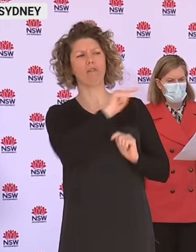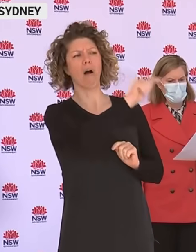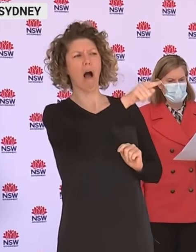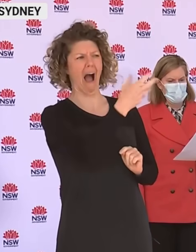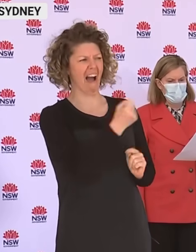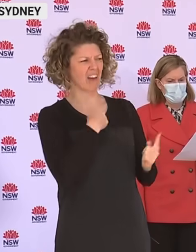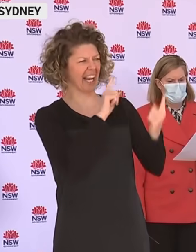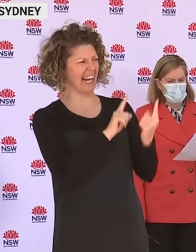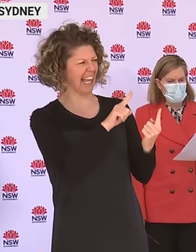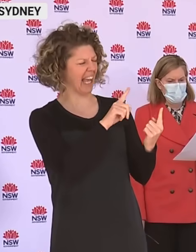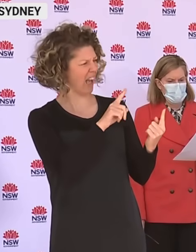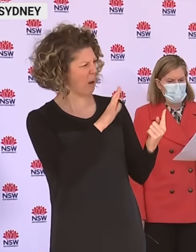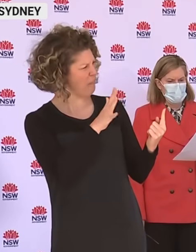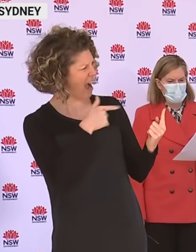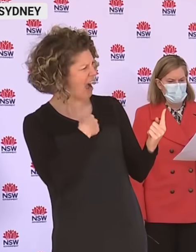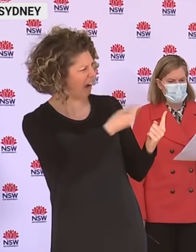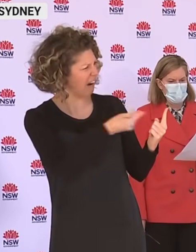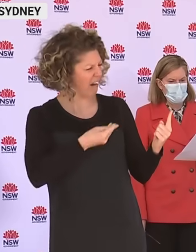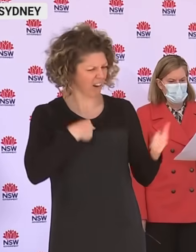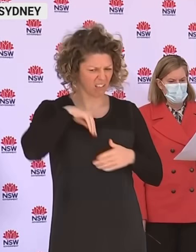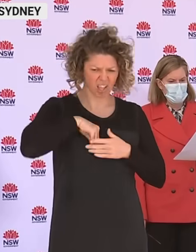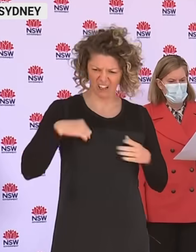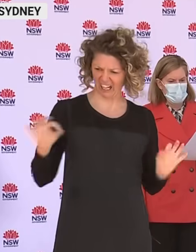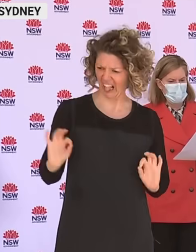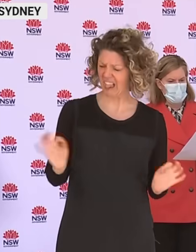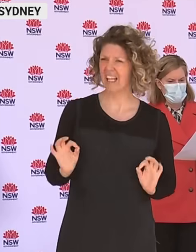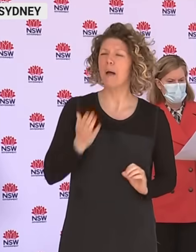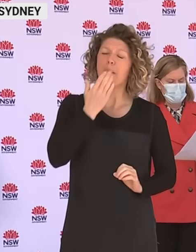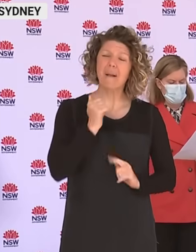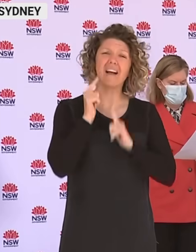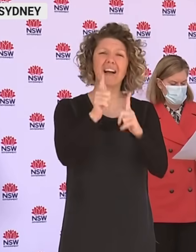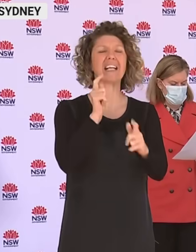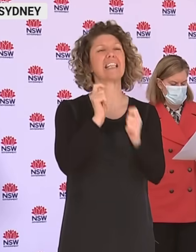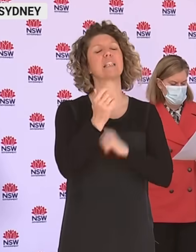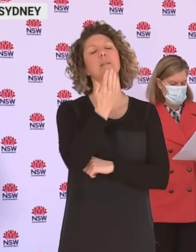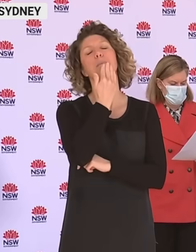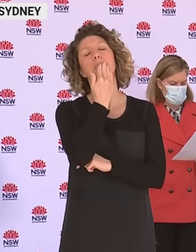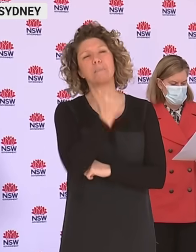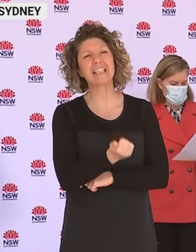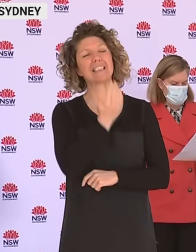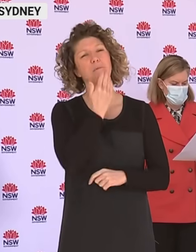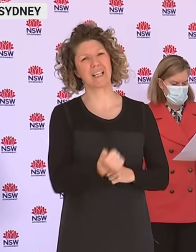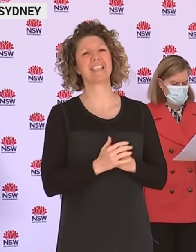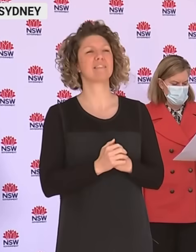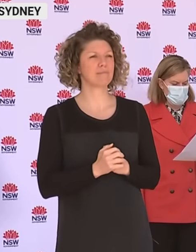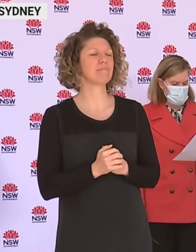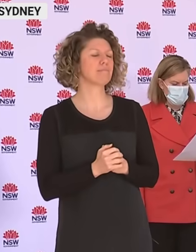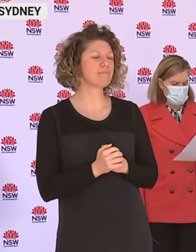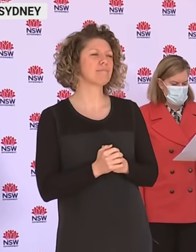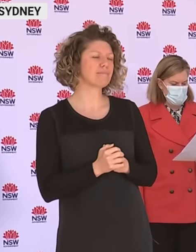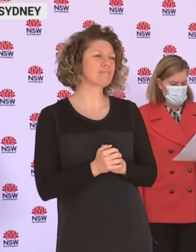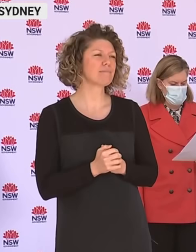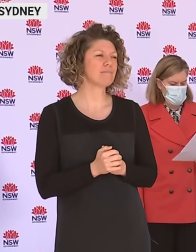your extended social contacts, in your extended workplace arrangements that has the virus, please make sure you go and get tested.